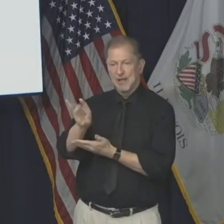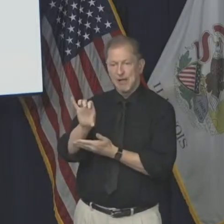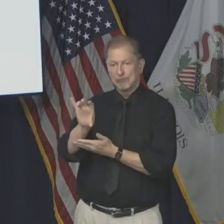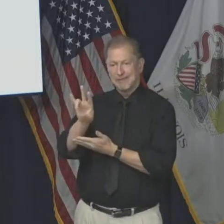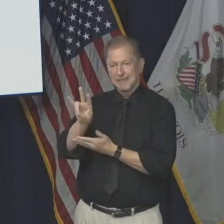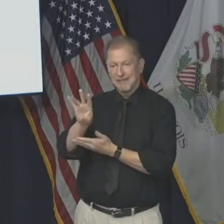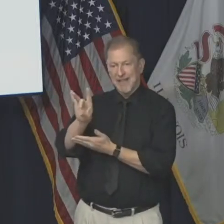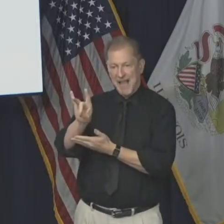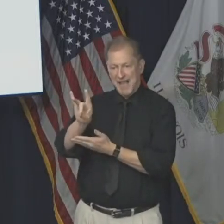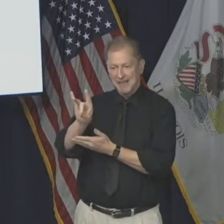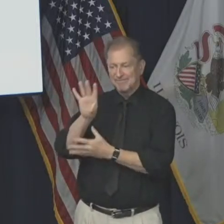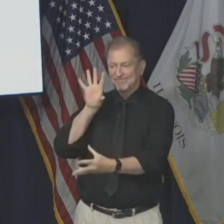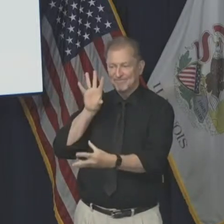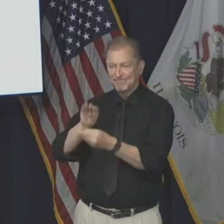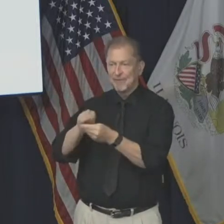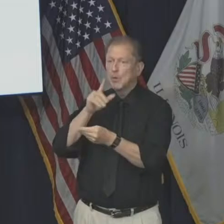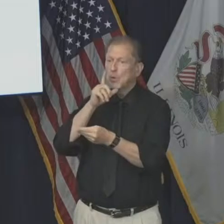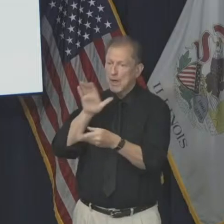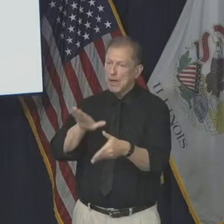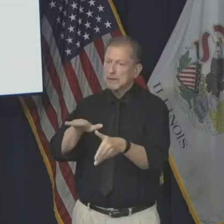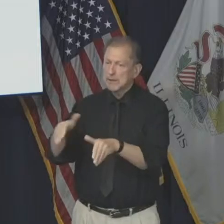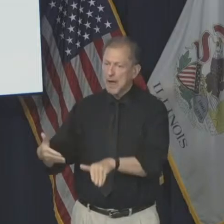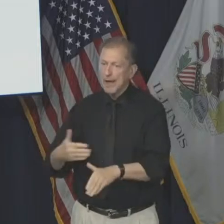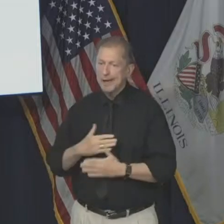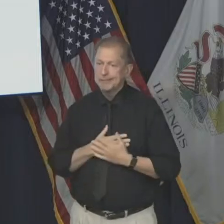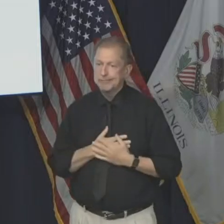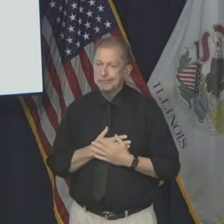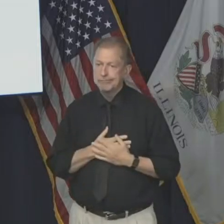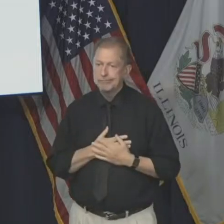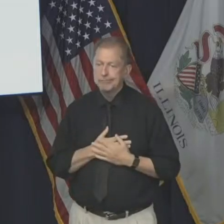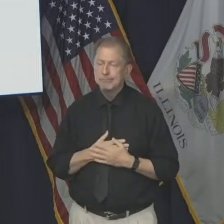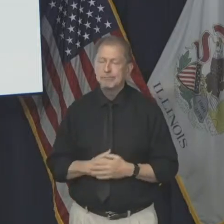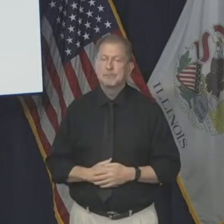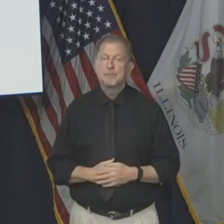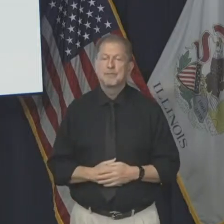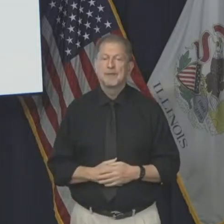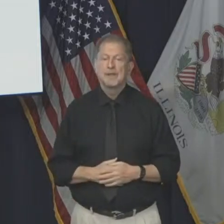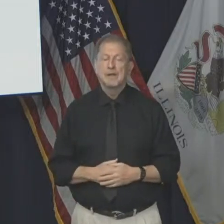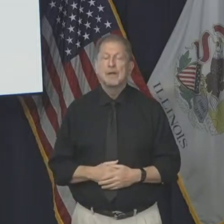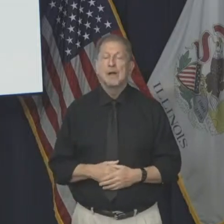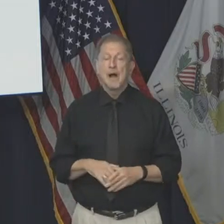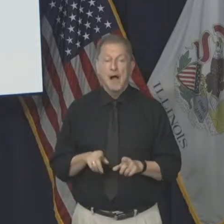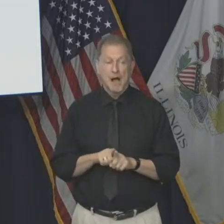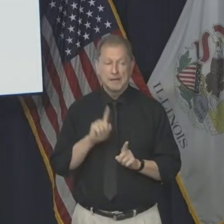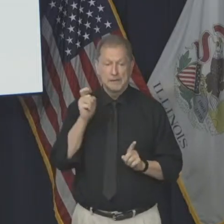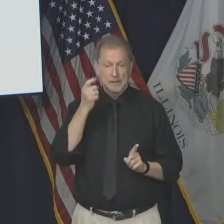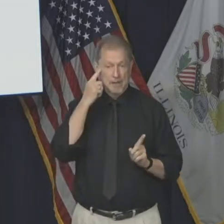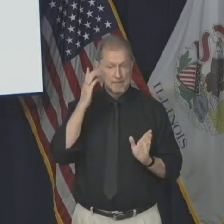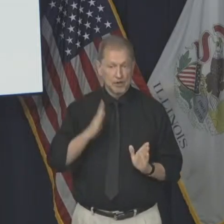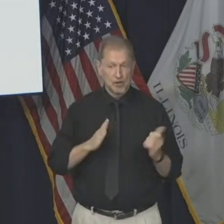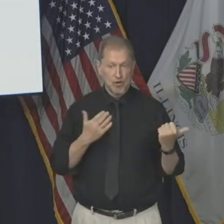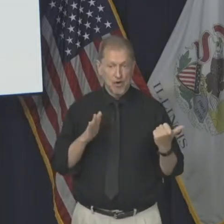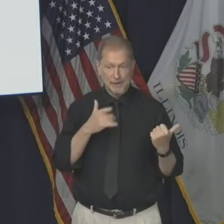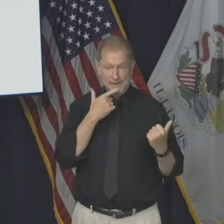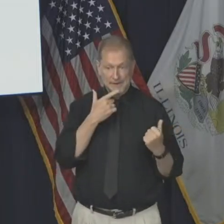9,878 total deaths. Just another friendly reminder, as the governor has said, if you are on your